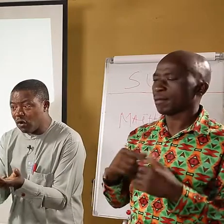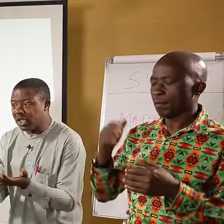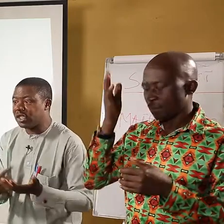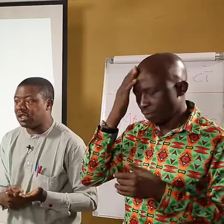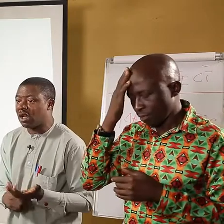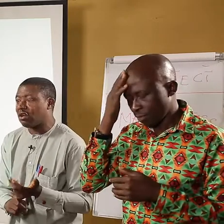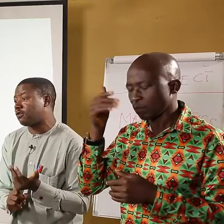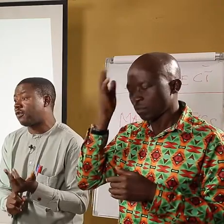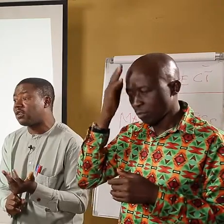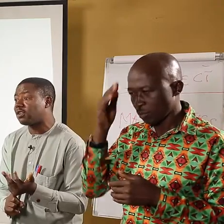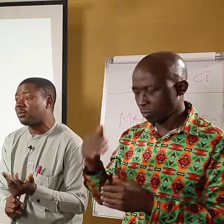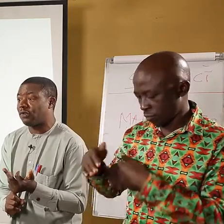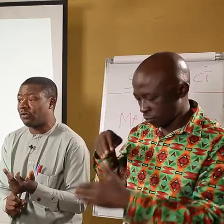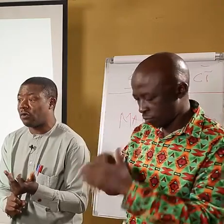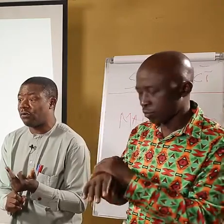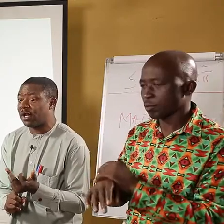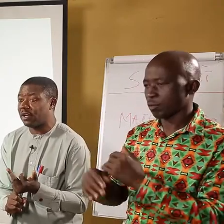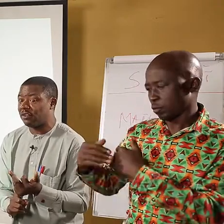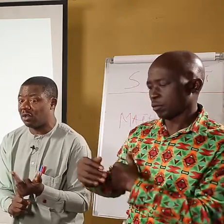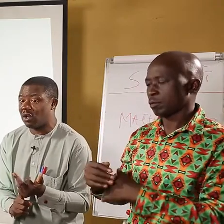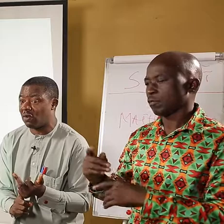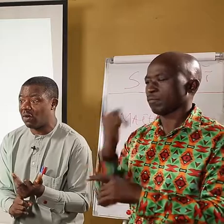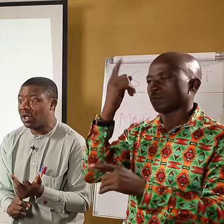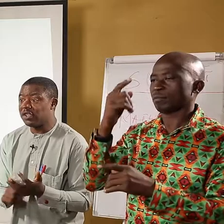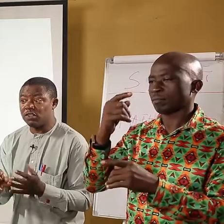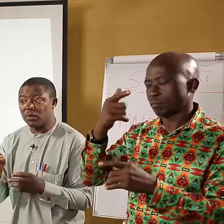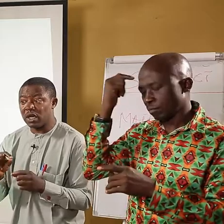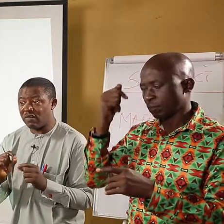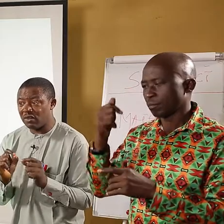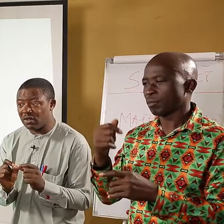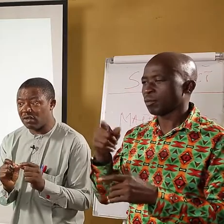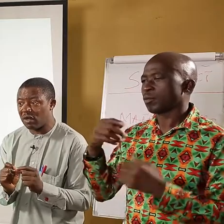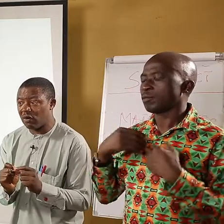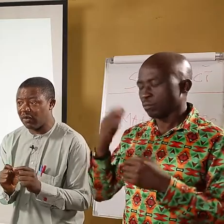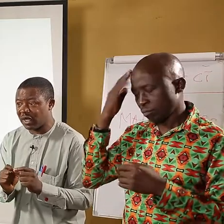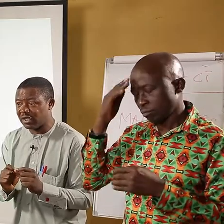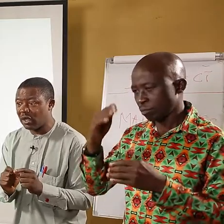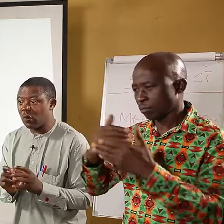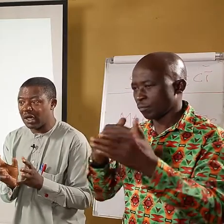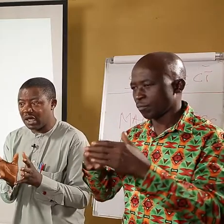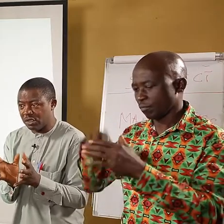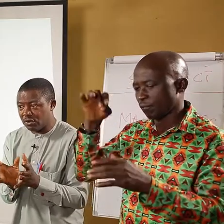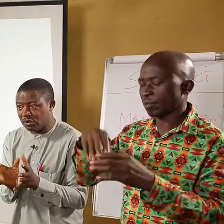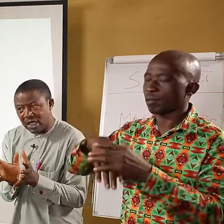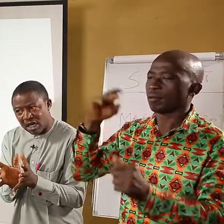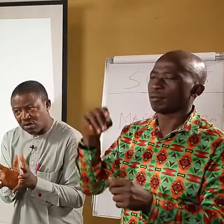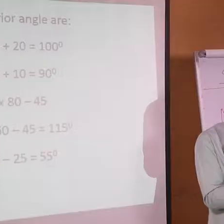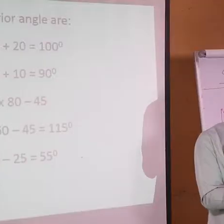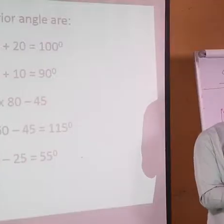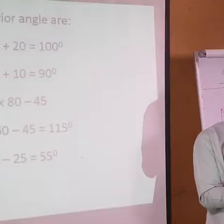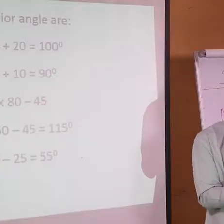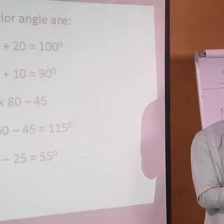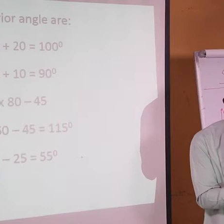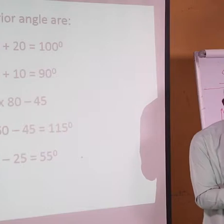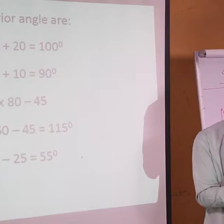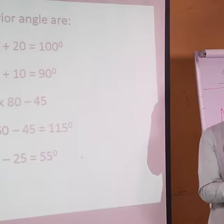You know the interior angles first before you find the exterior angle. Since we have known the value of x, we can deduce the angles of